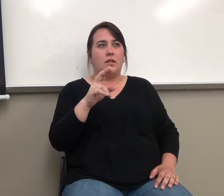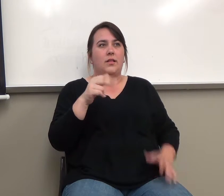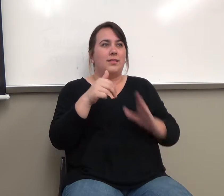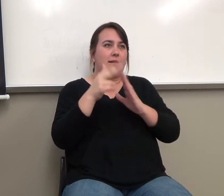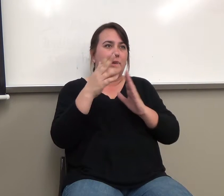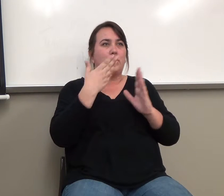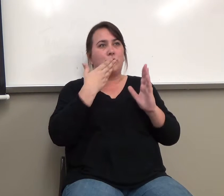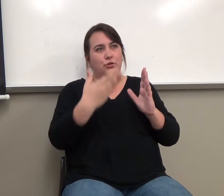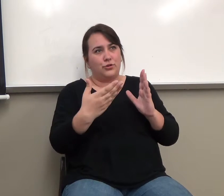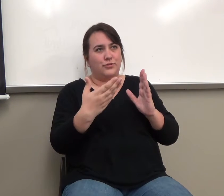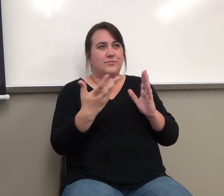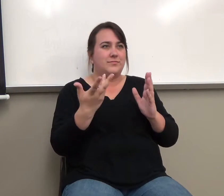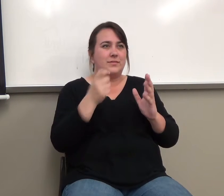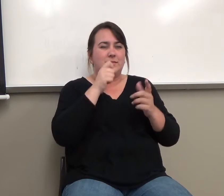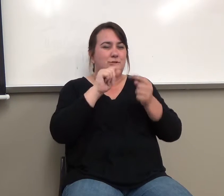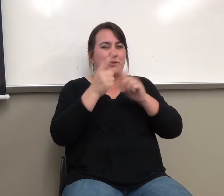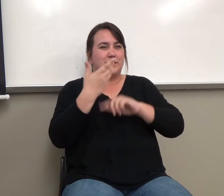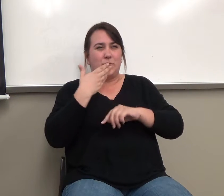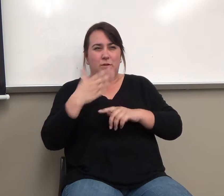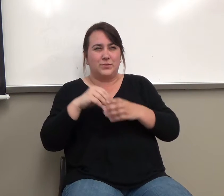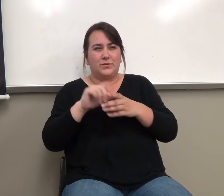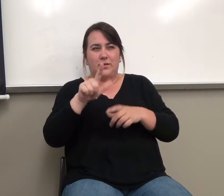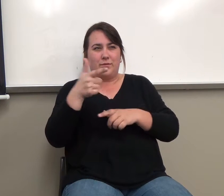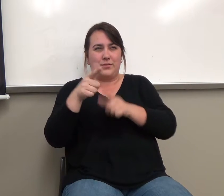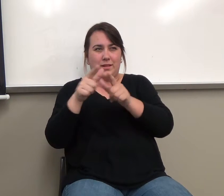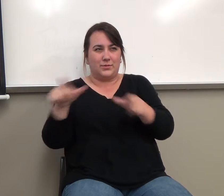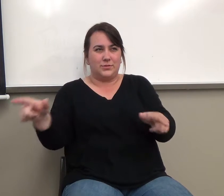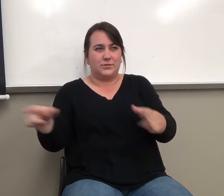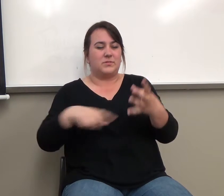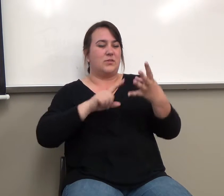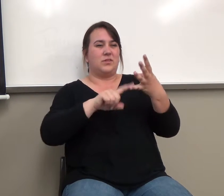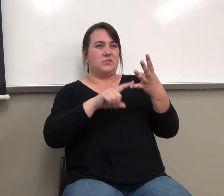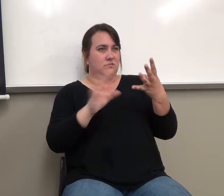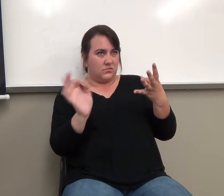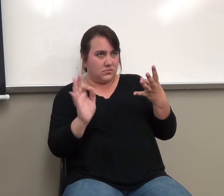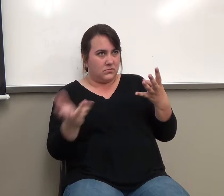languages. Okay, many life-enhancing